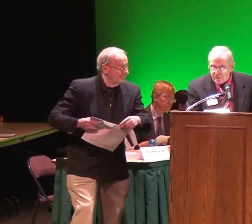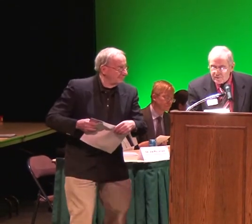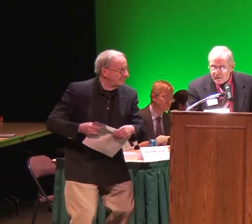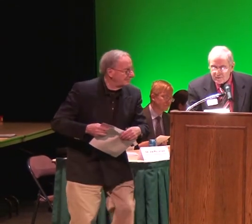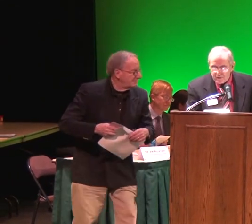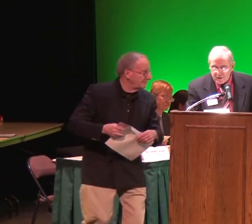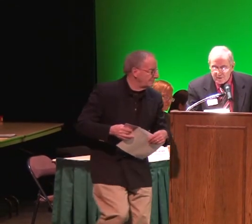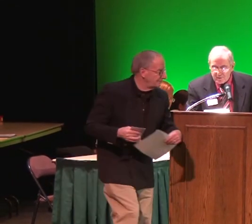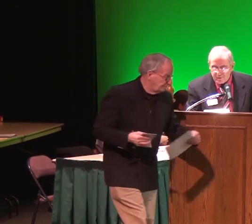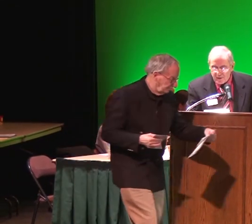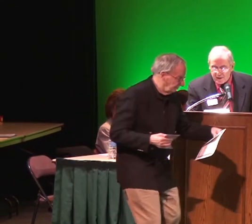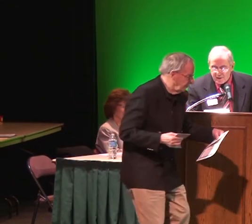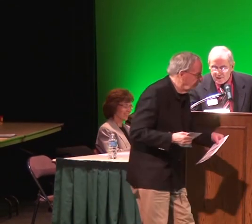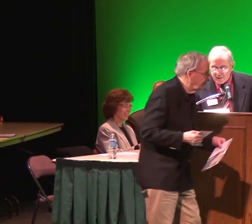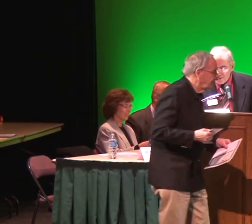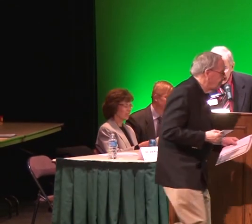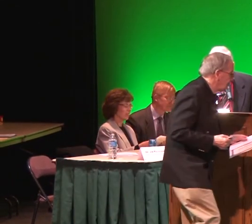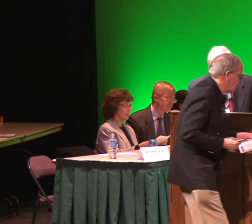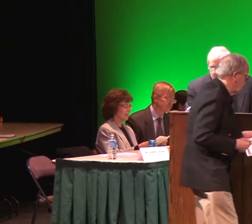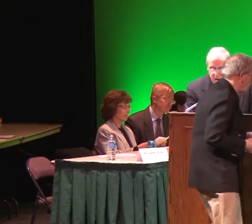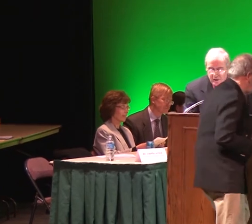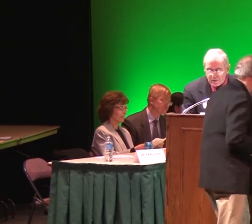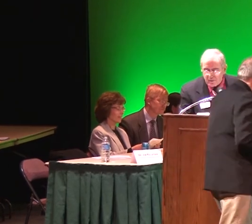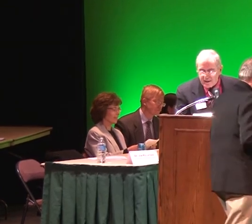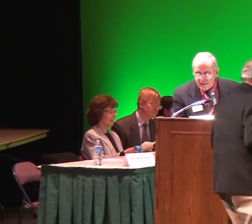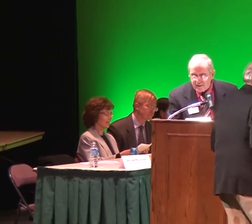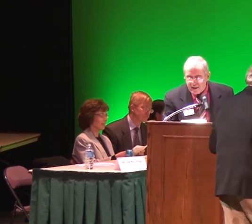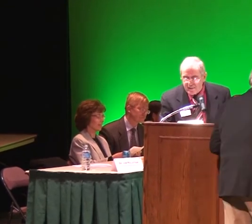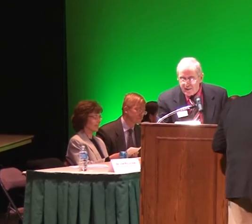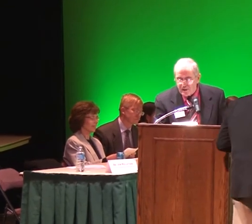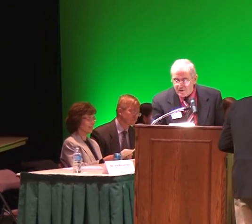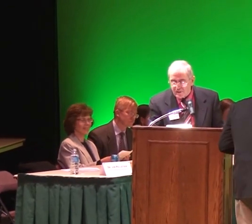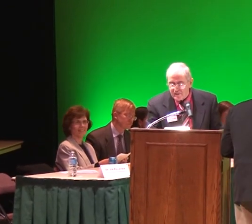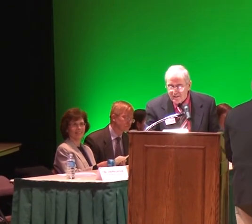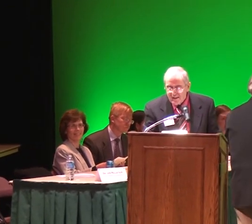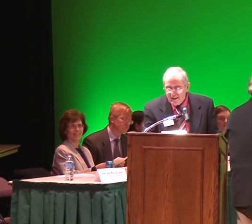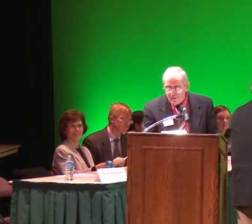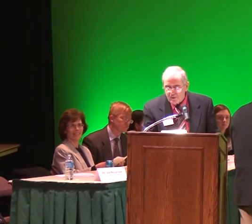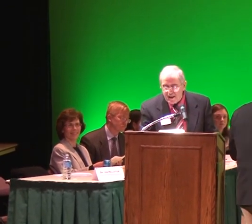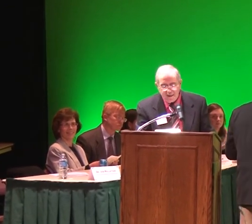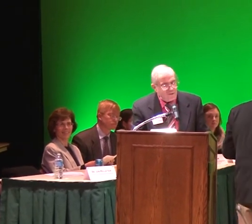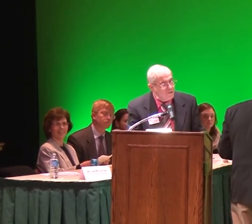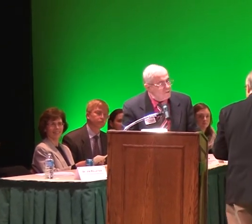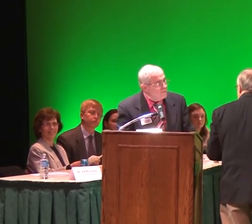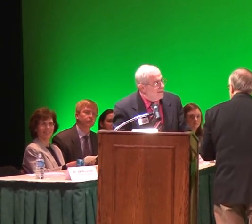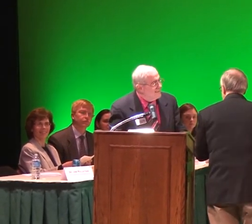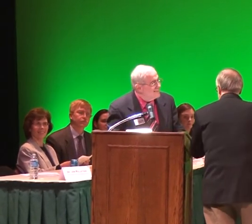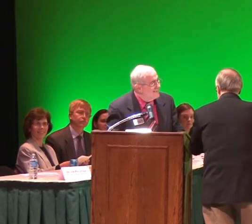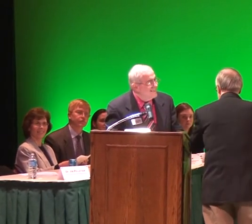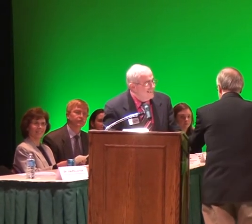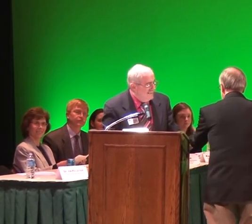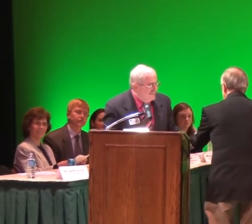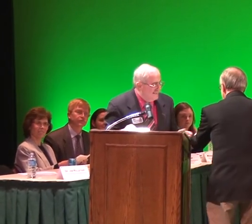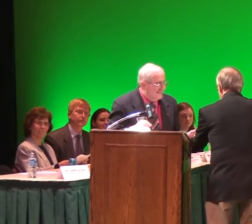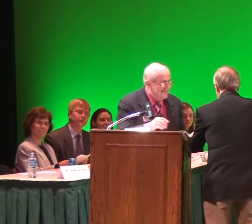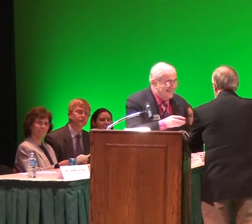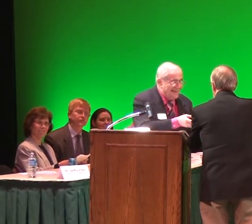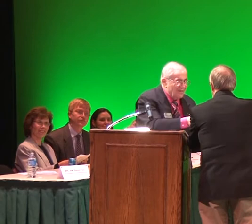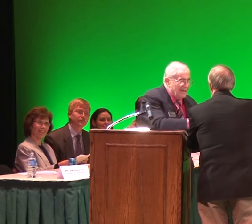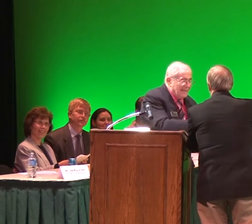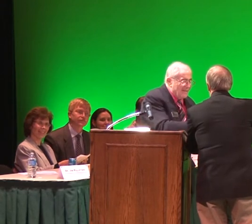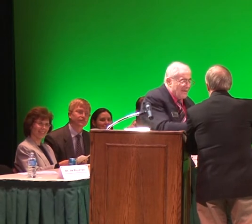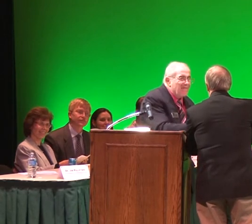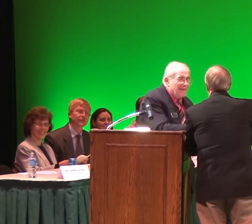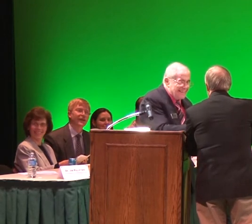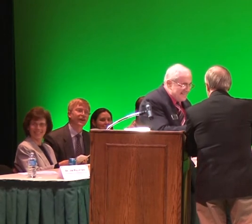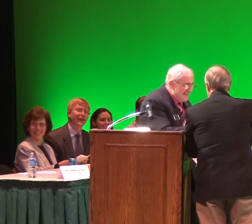and a Certificate of Achievement for Excellence in a project related to aviation, aeronautics, or space. I